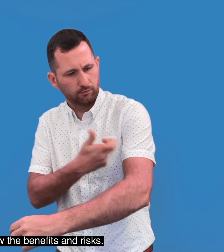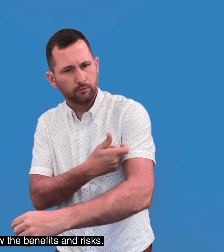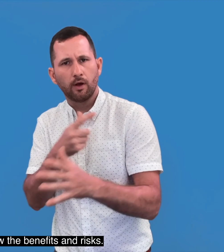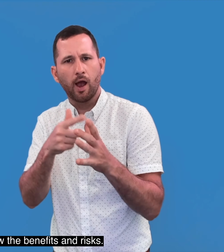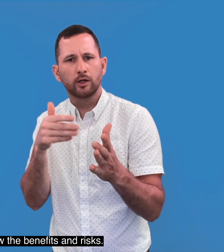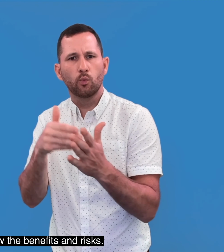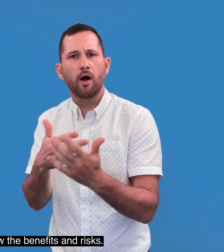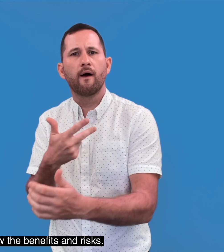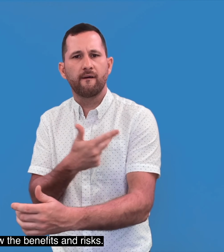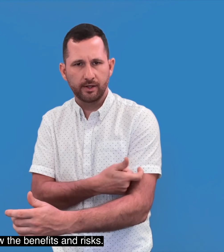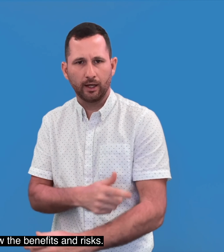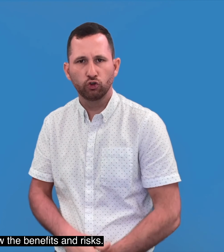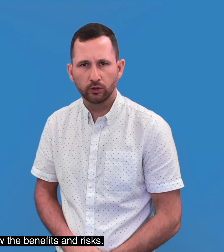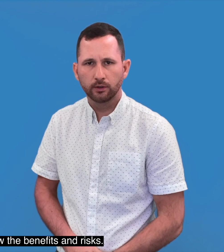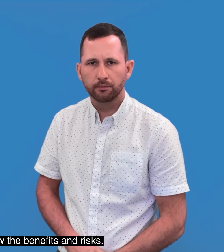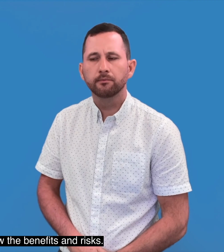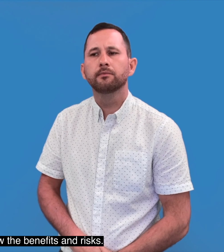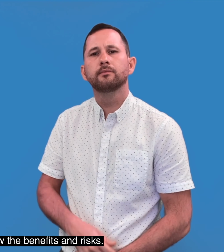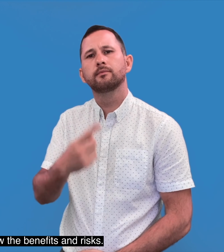each show the benefits and risks.